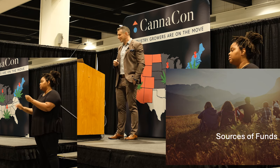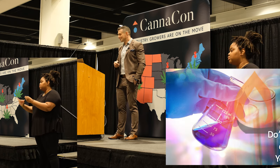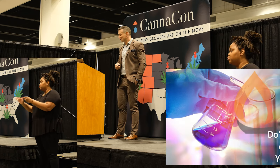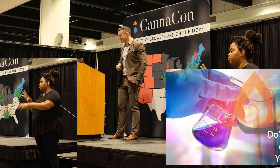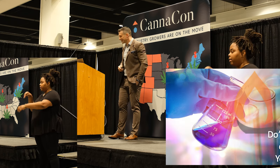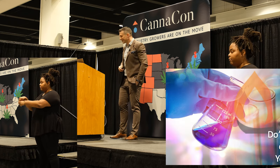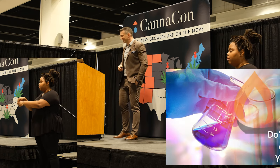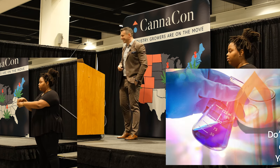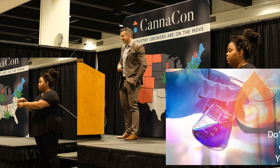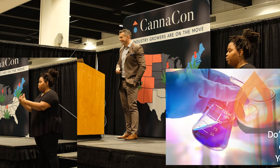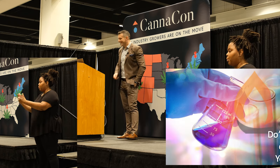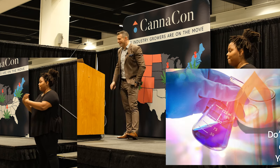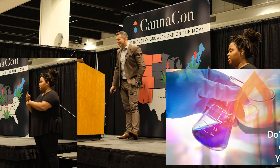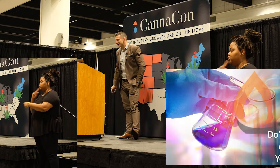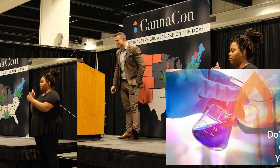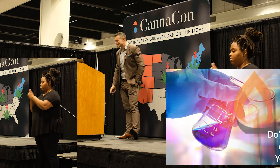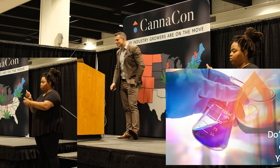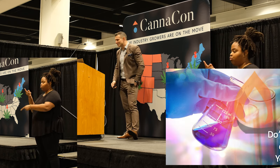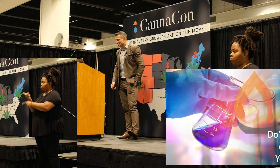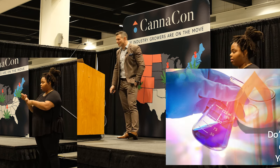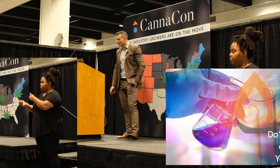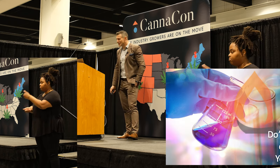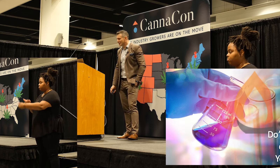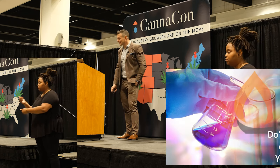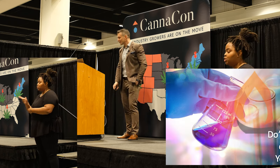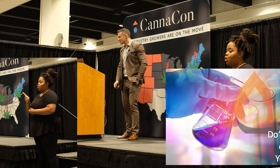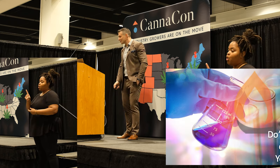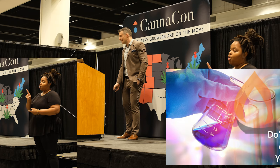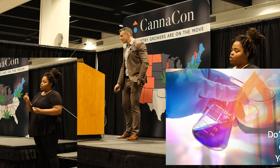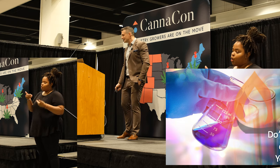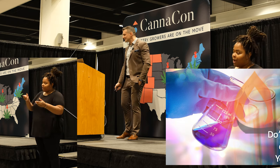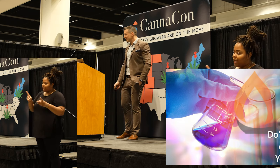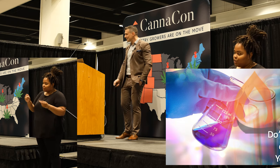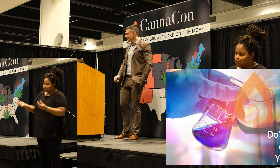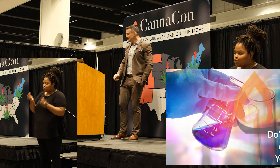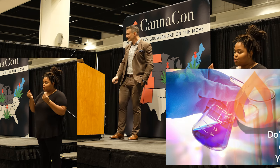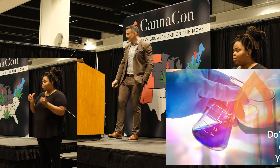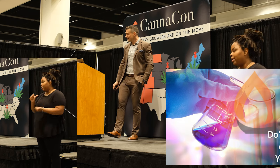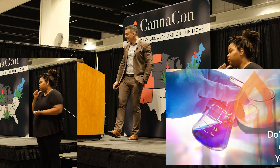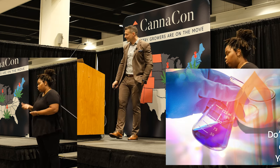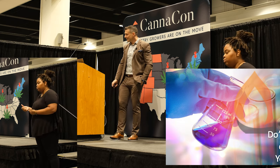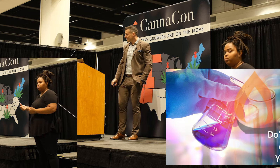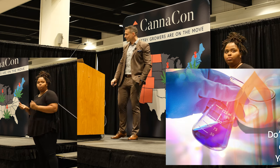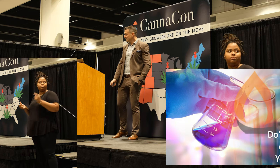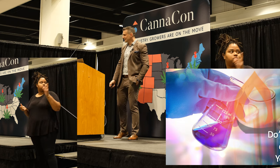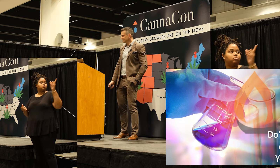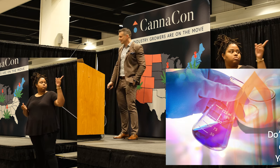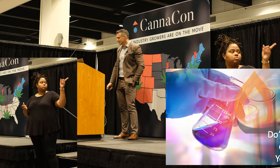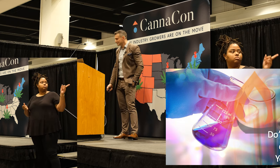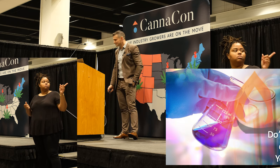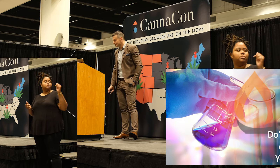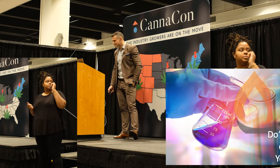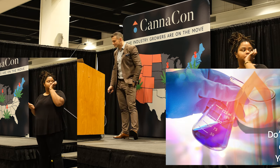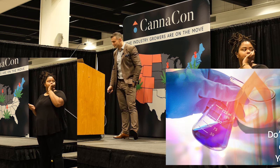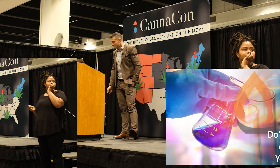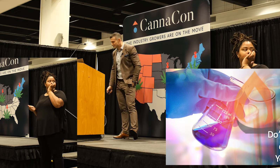So we want to make sure we're doing that right. Okay, do's and don'ts. Very, very quickly, I'll run through a couple of these. I think these are great to